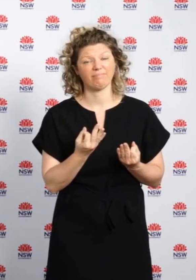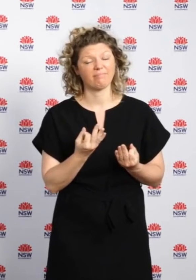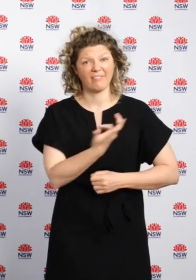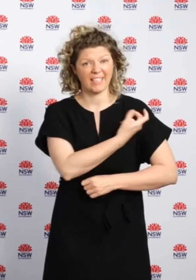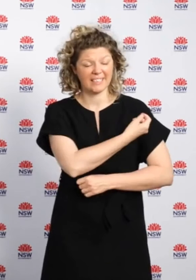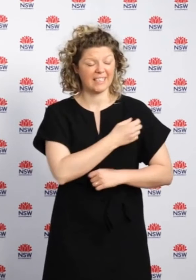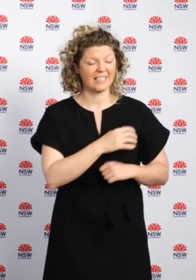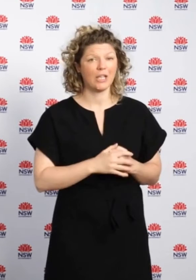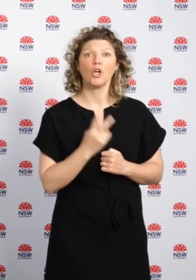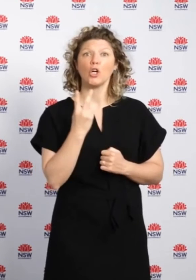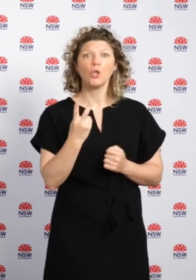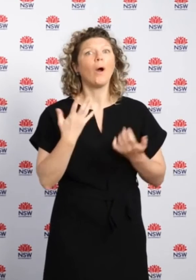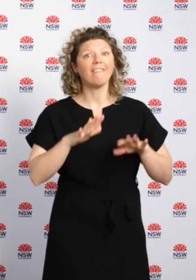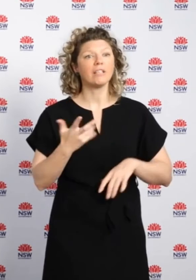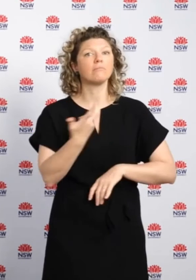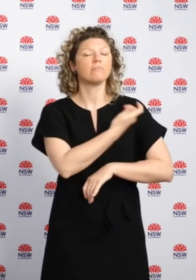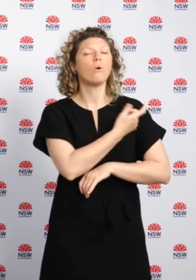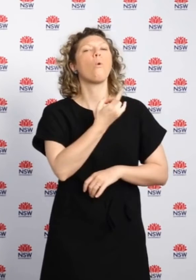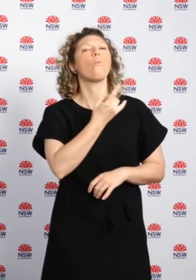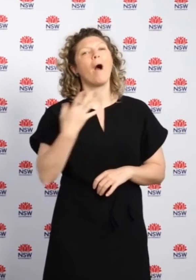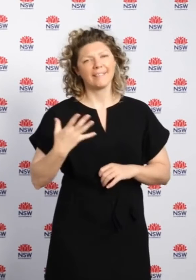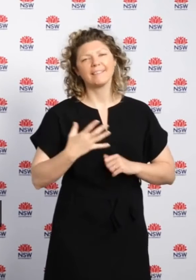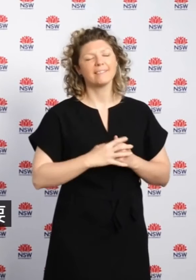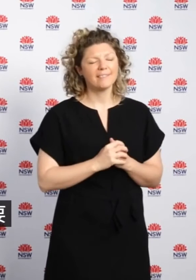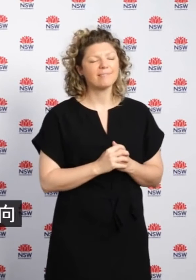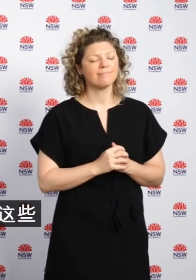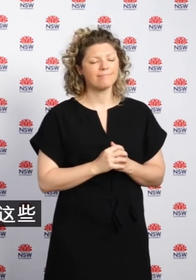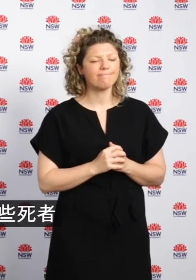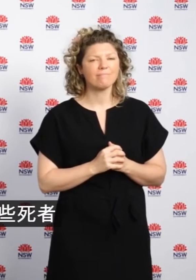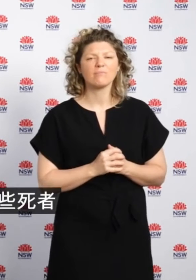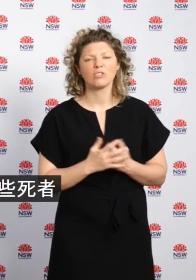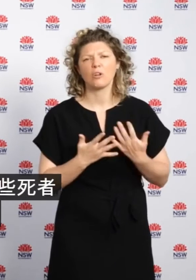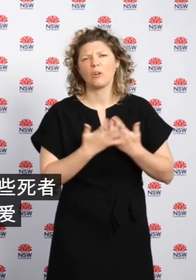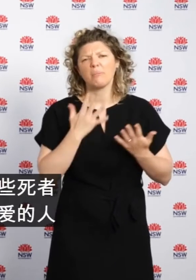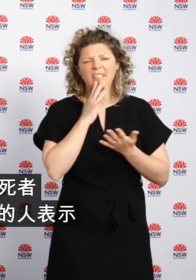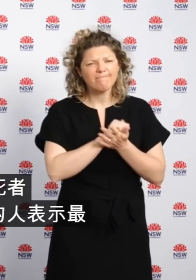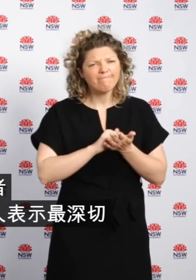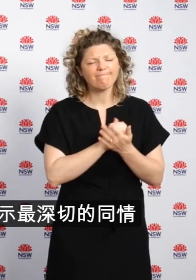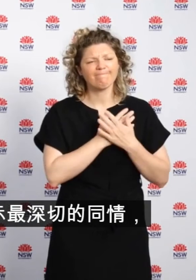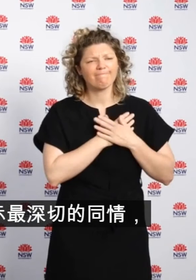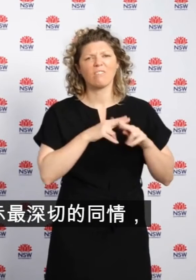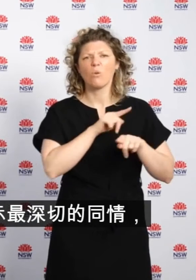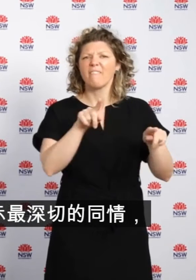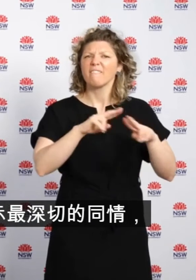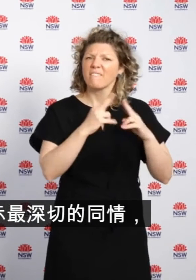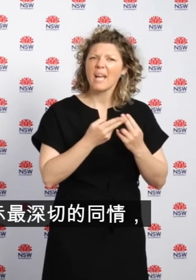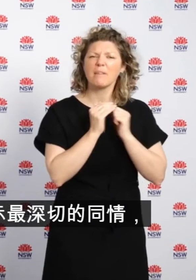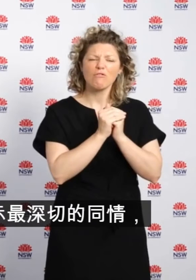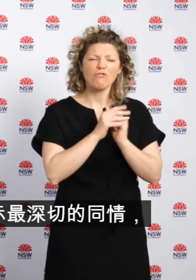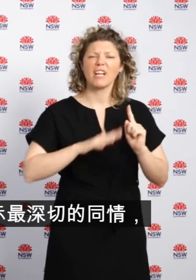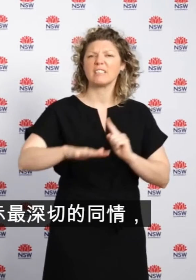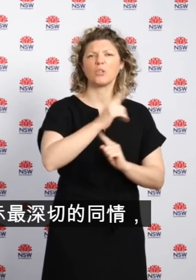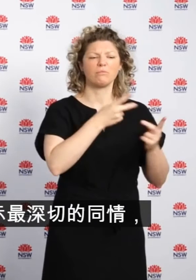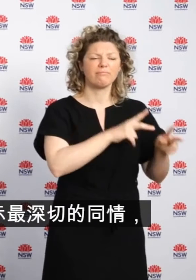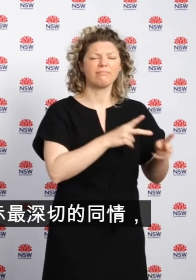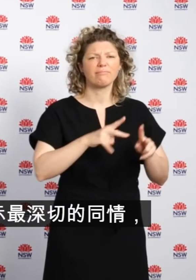had received 1 dose of vaccine. We'd like to extend our deepest sympathies to the families and loved ones of these people who